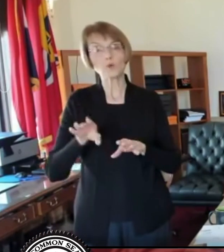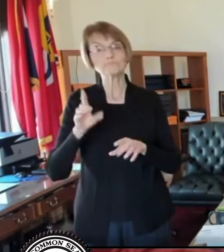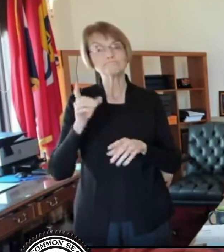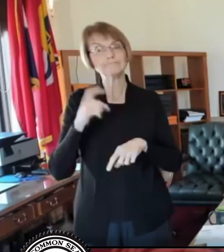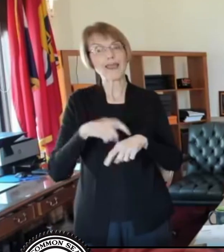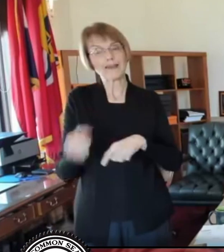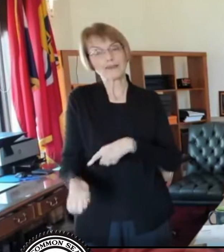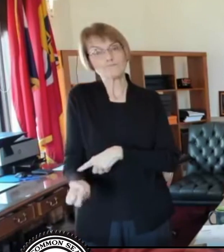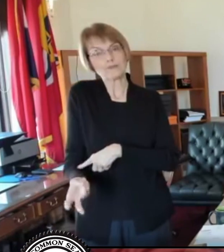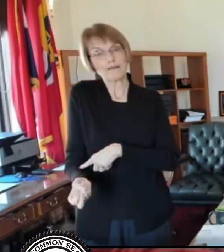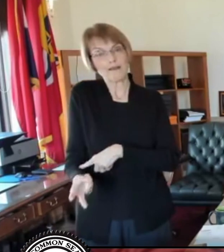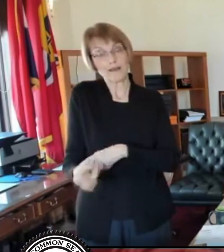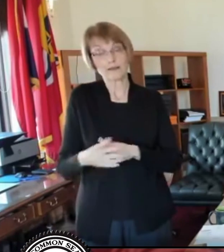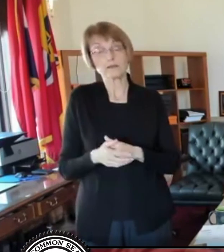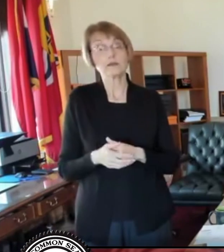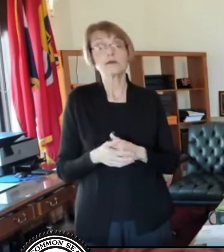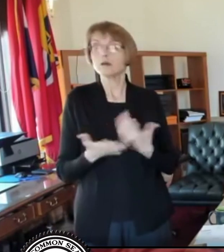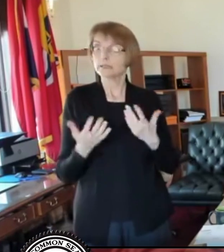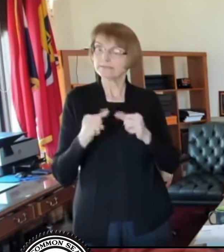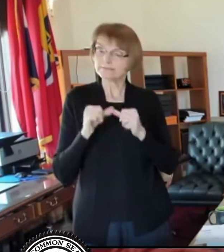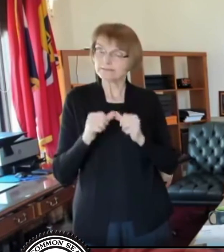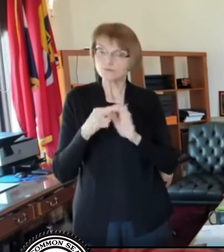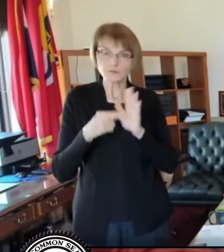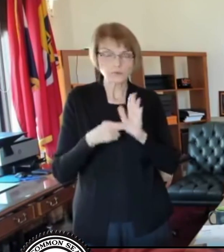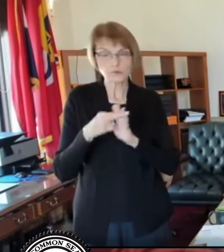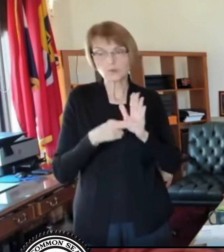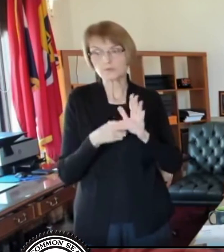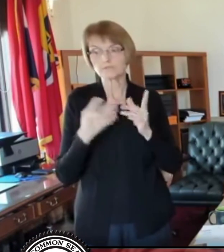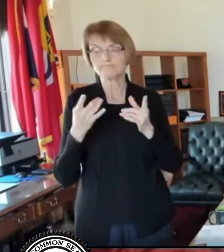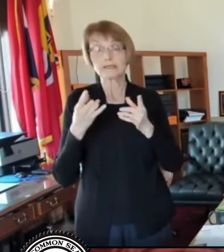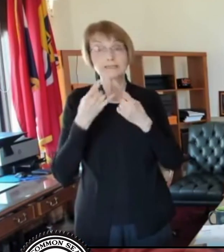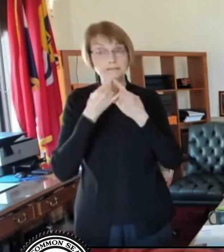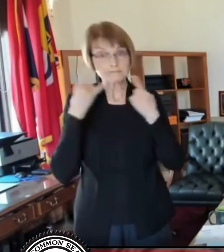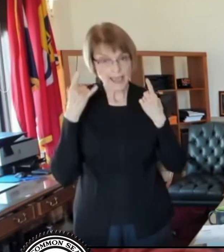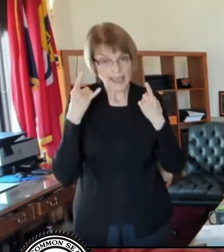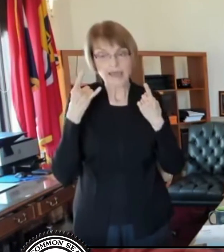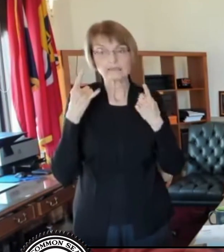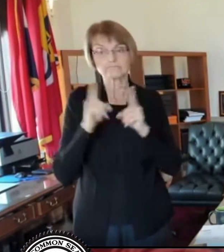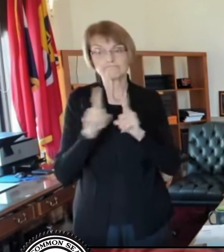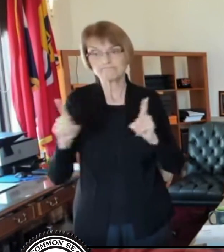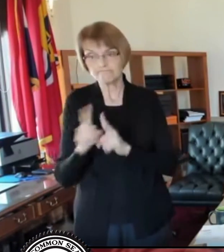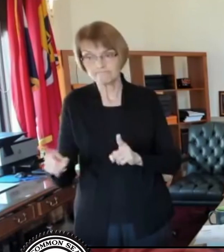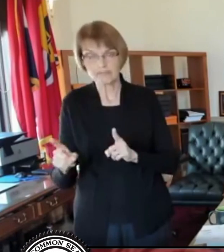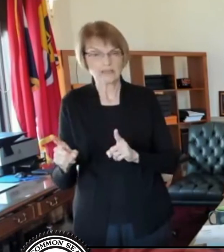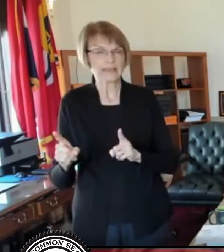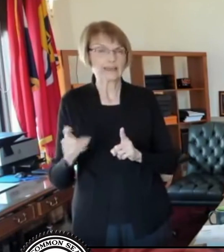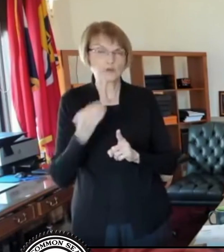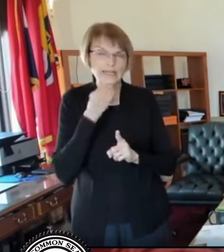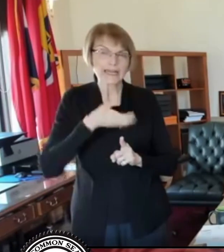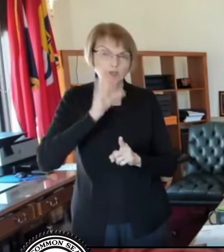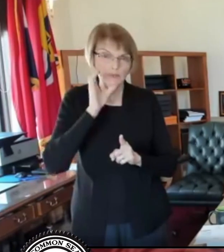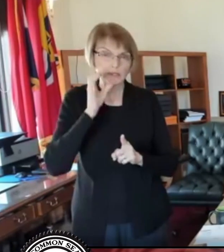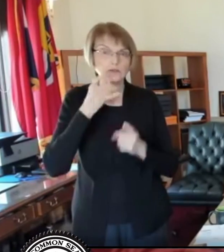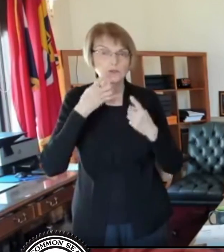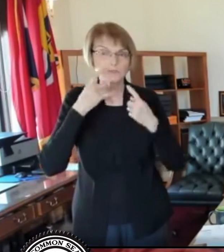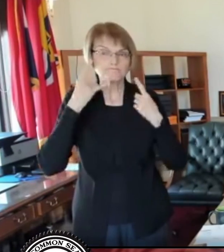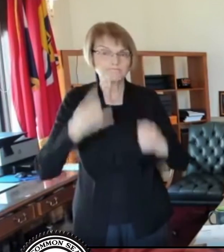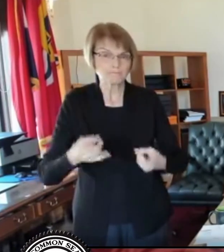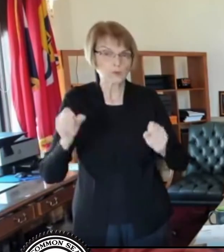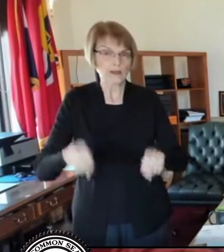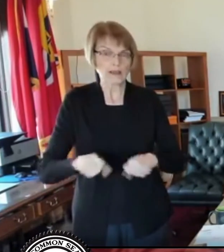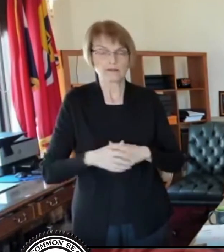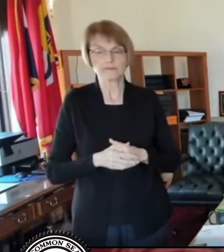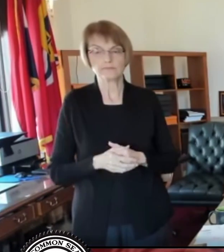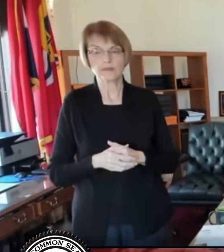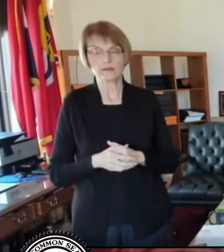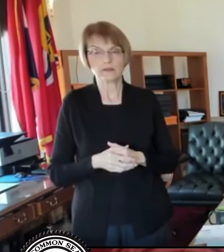distance, still have to wear masks unless you're seated at a table eating and drinking. None of that changes at this point. But we